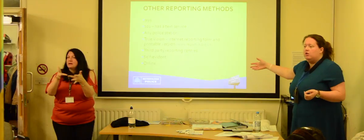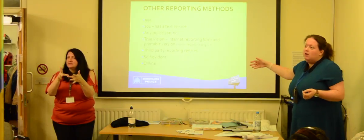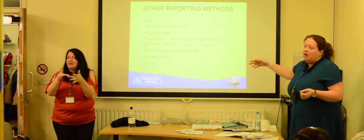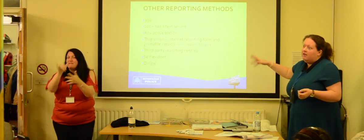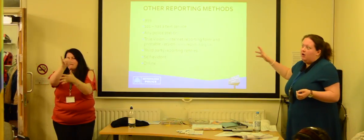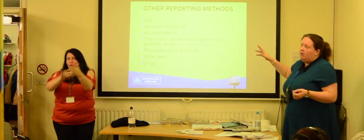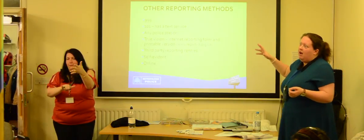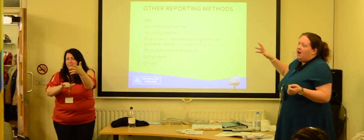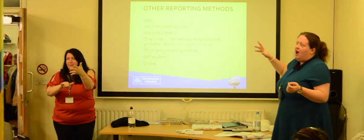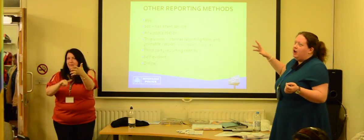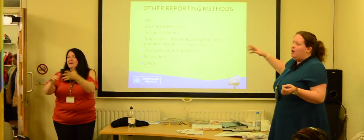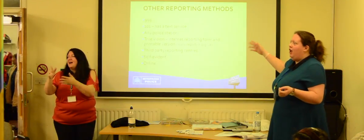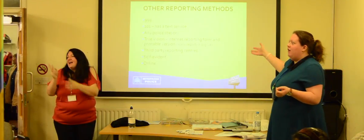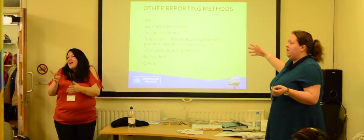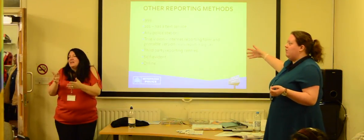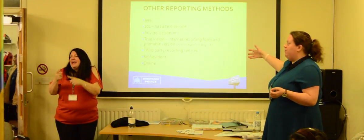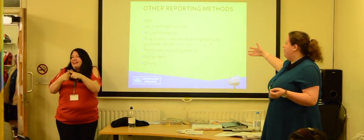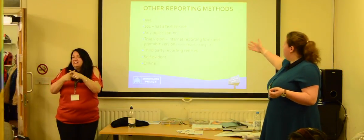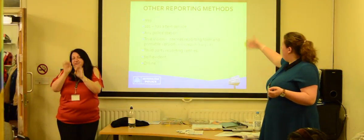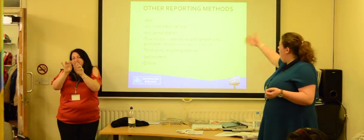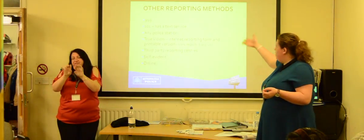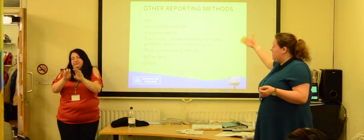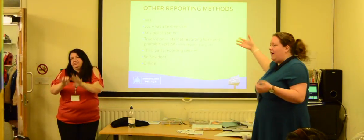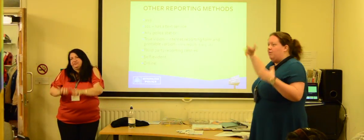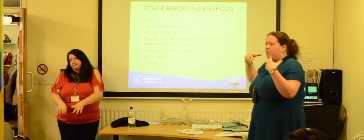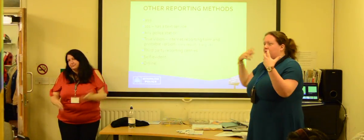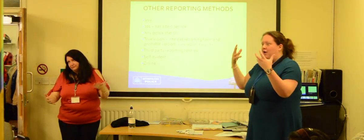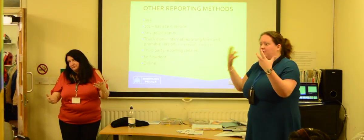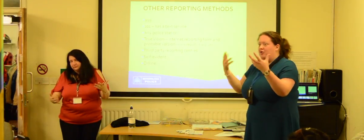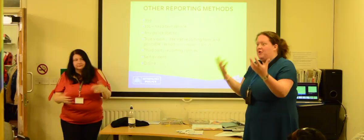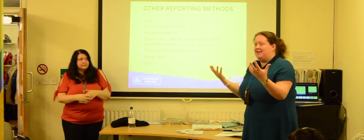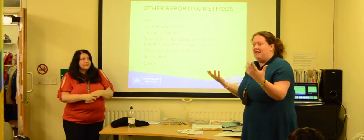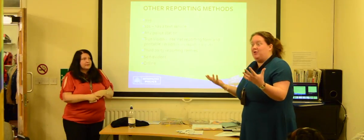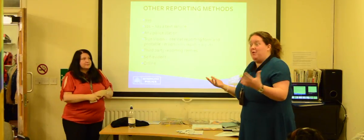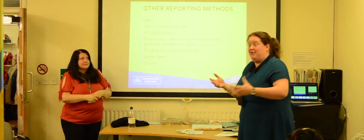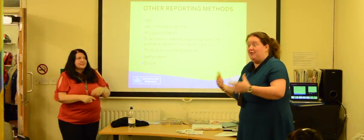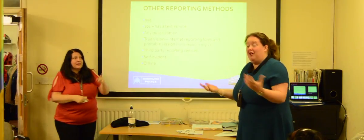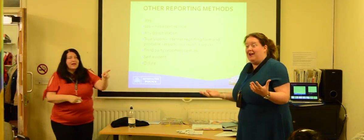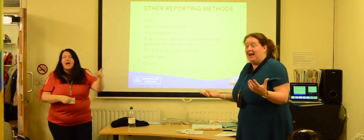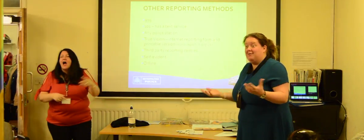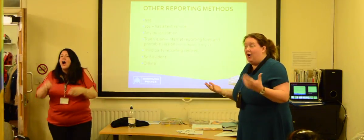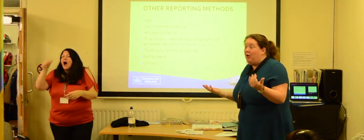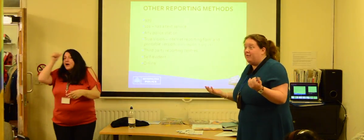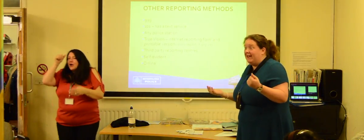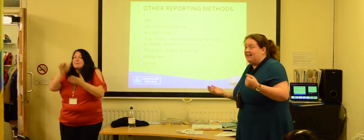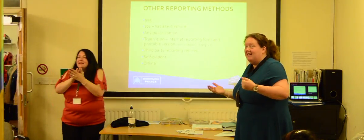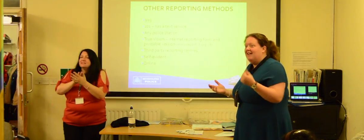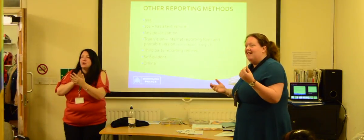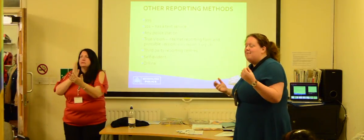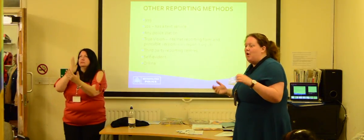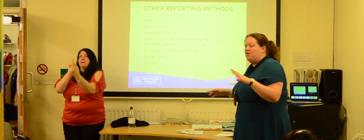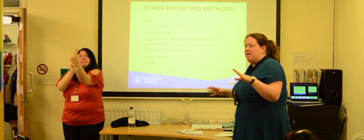use. Now, I know a lot of these options that involve not talking directly to a person are all online, but